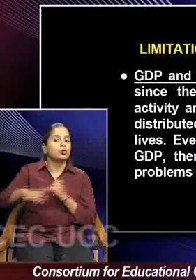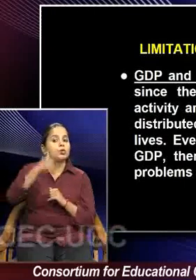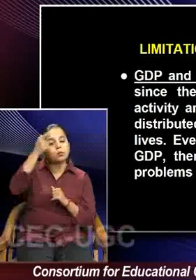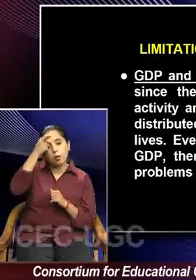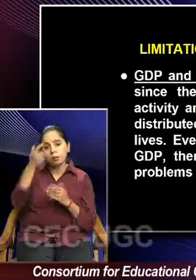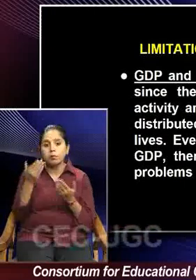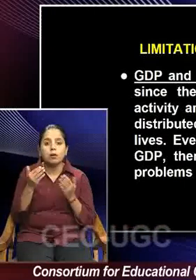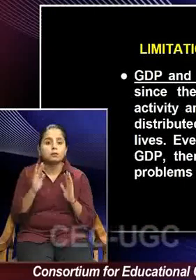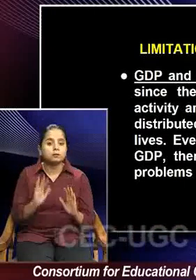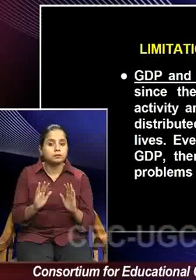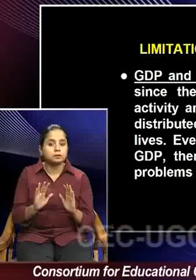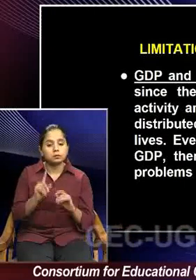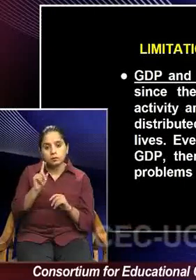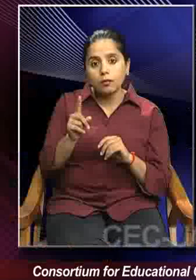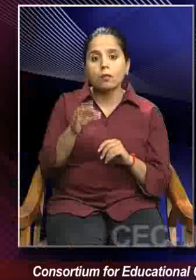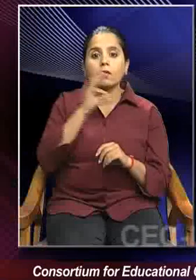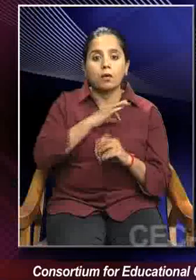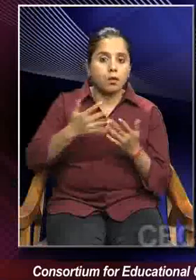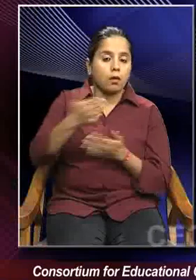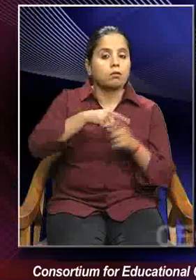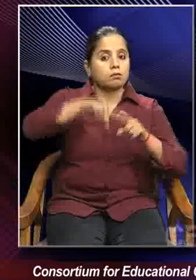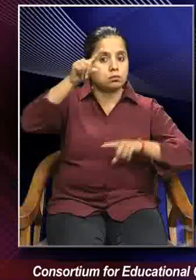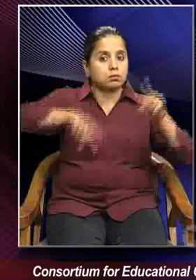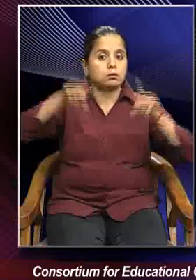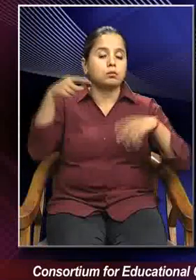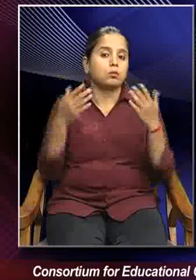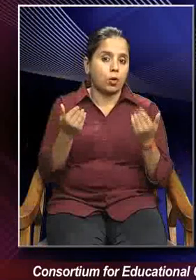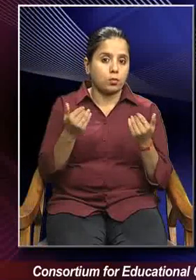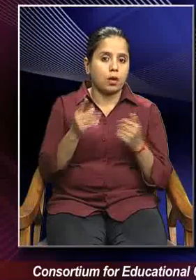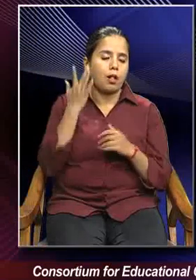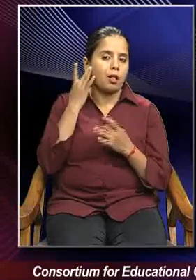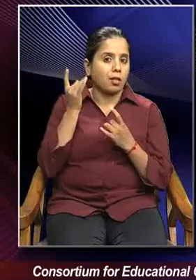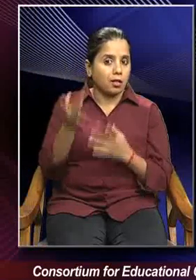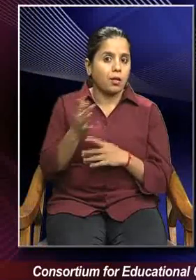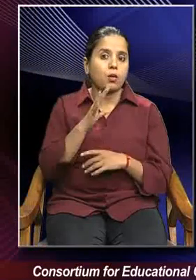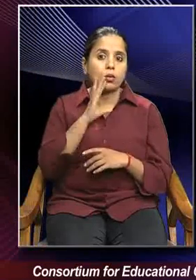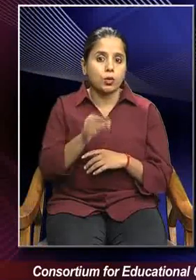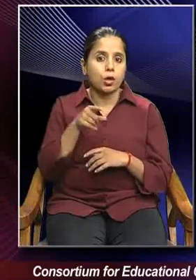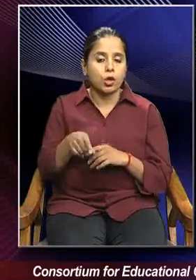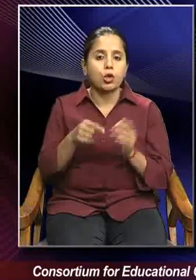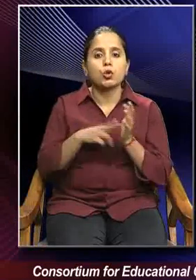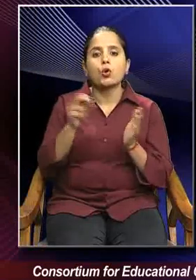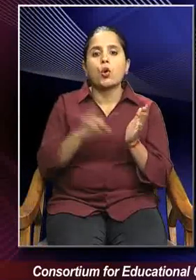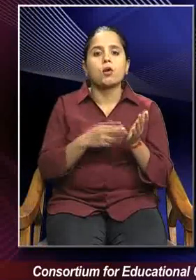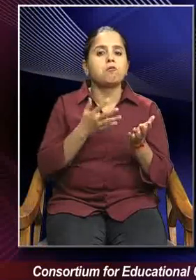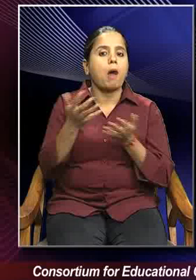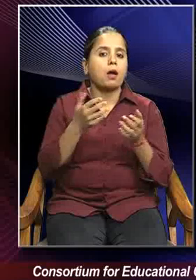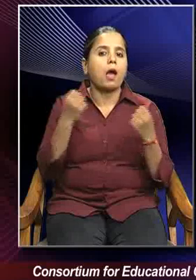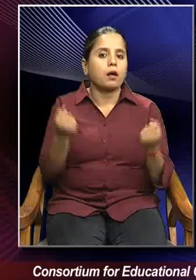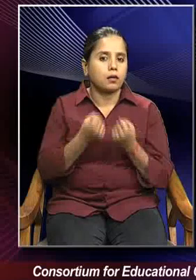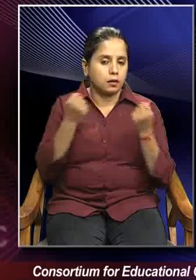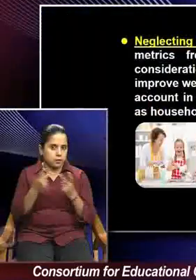problems and income disparity, neglecting non-market